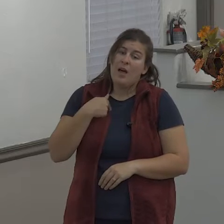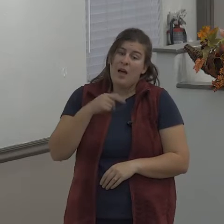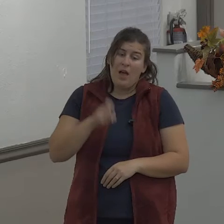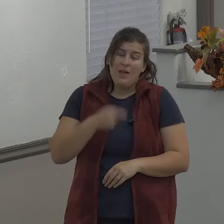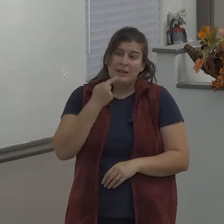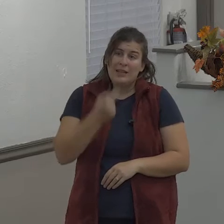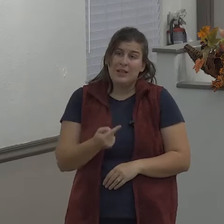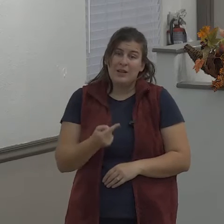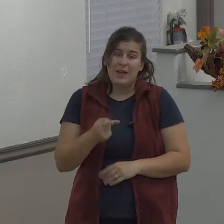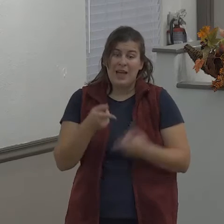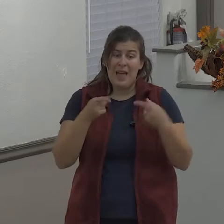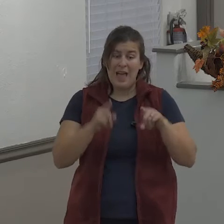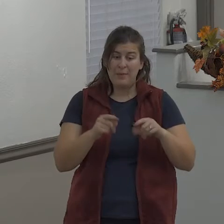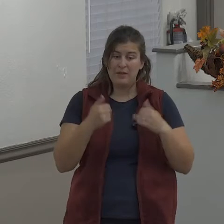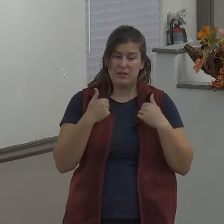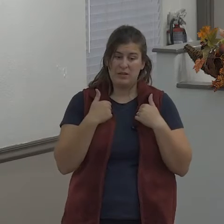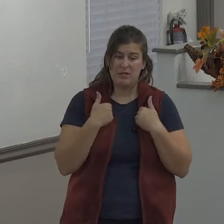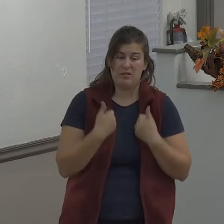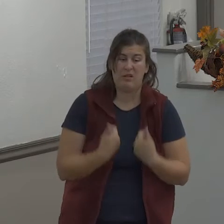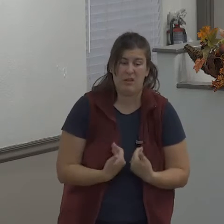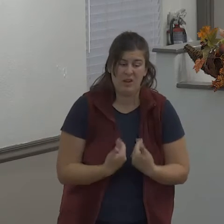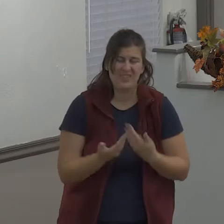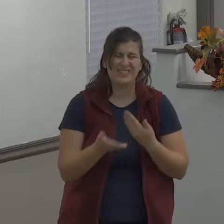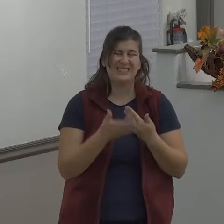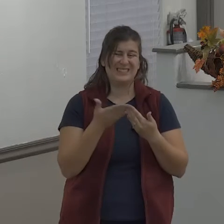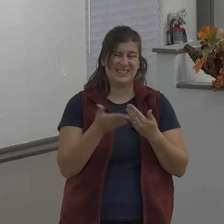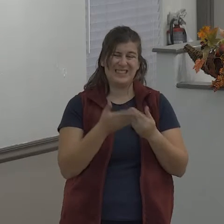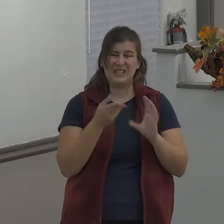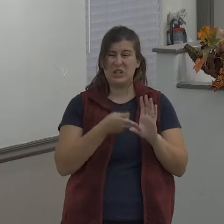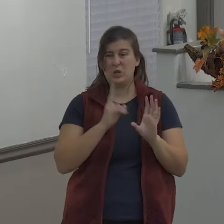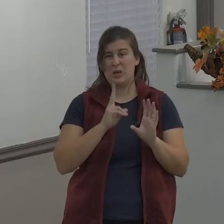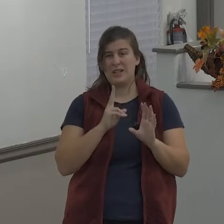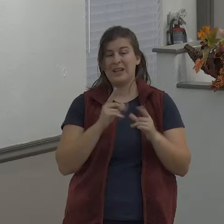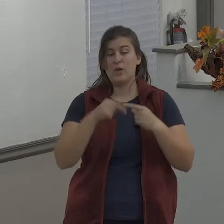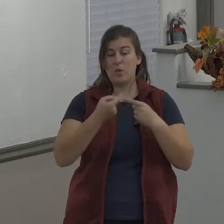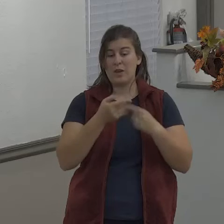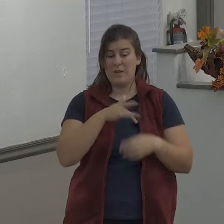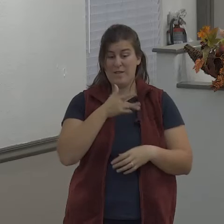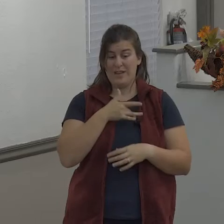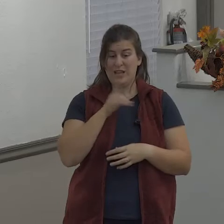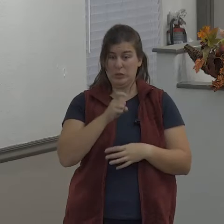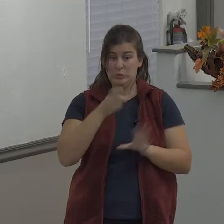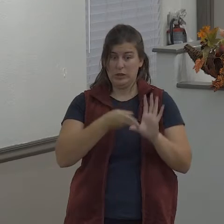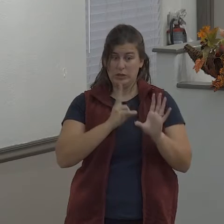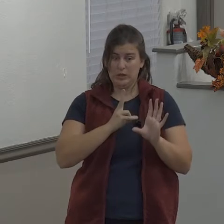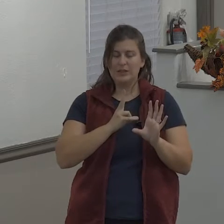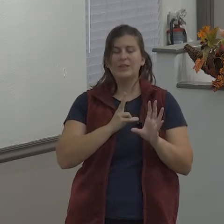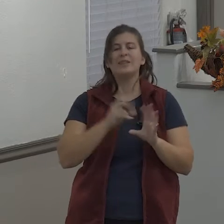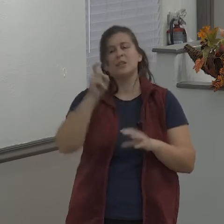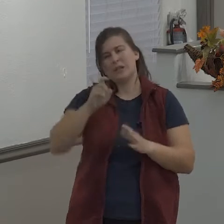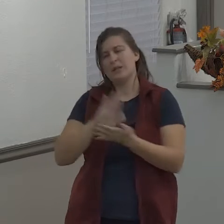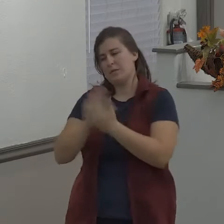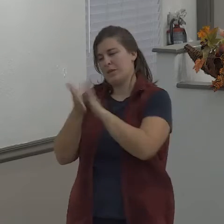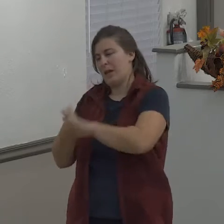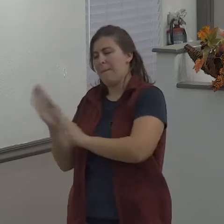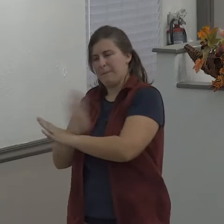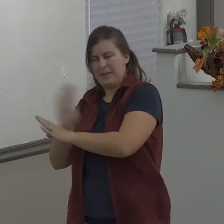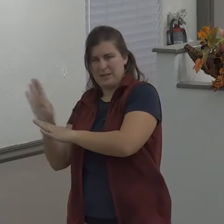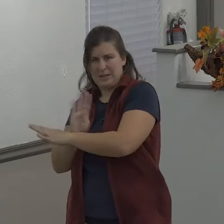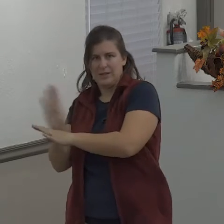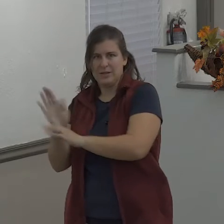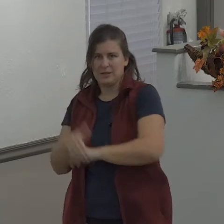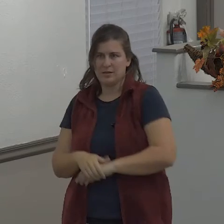I got to tell you, when you get tired, it's easy to quit. When you feel like quitting, that's when you need to get busy.